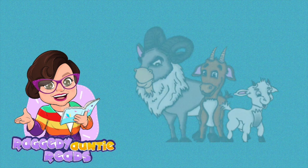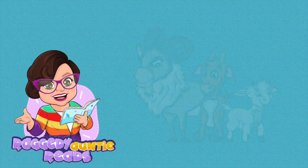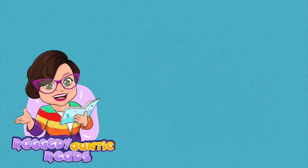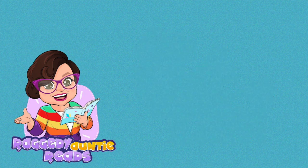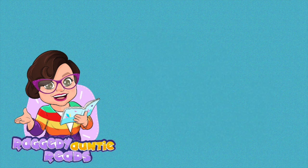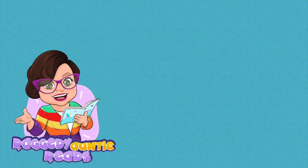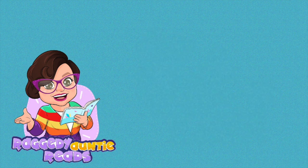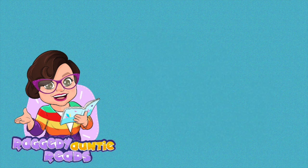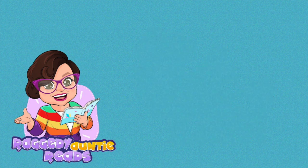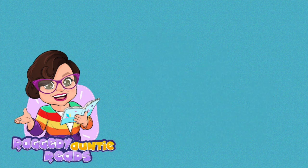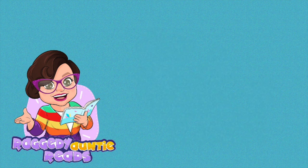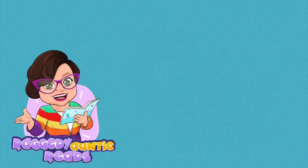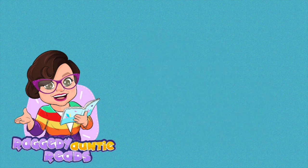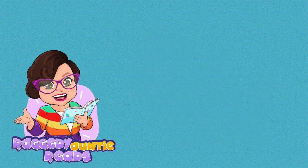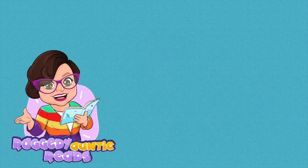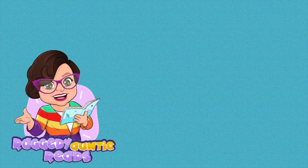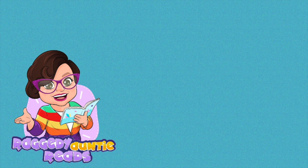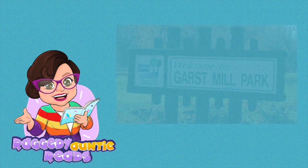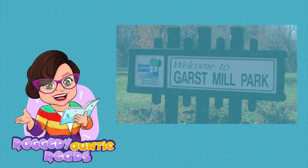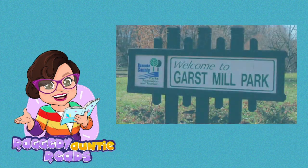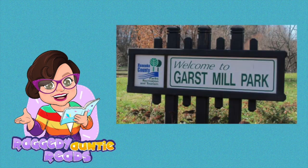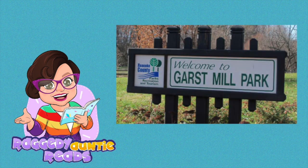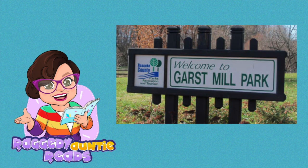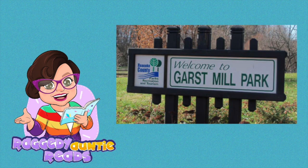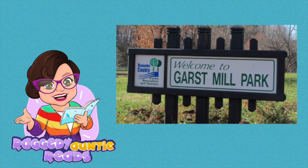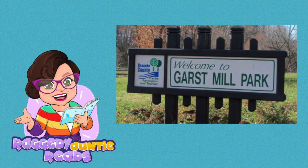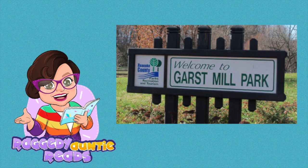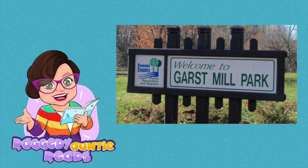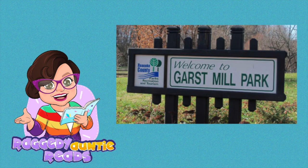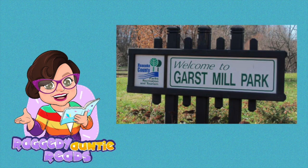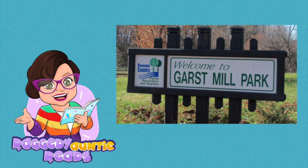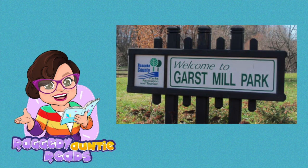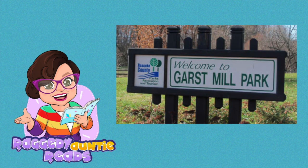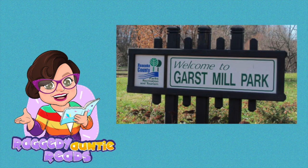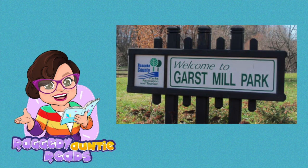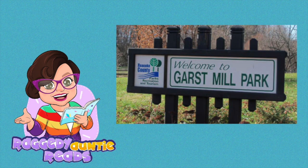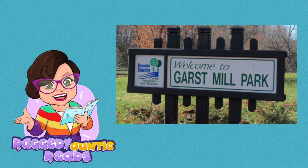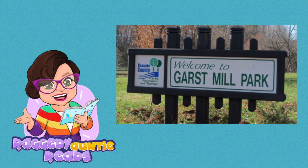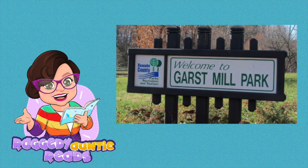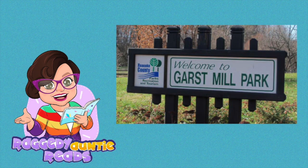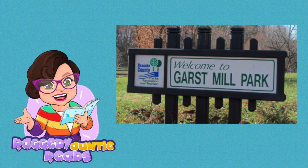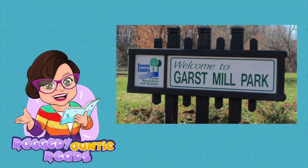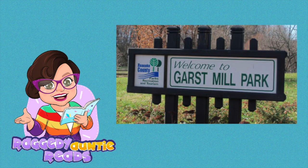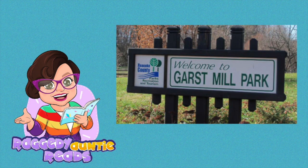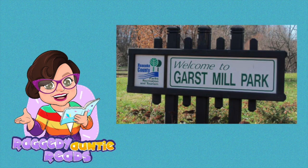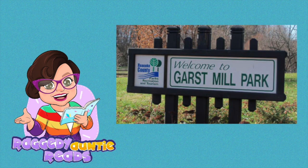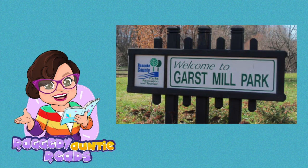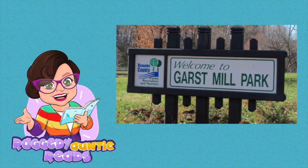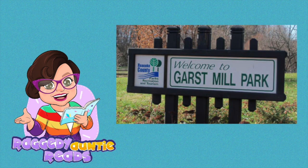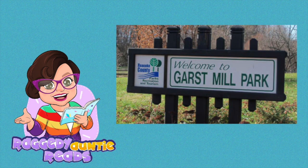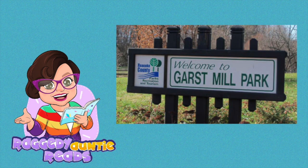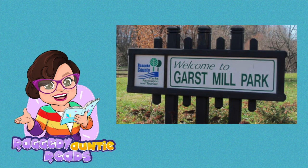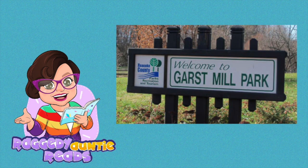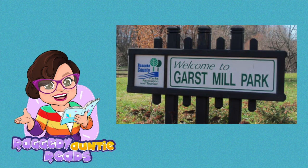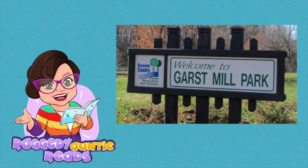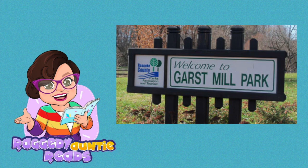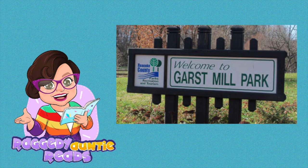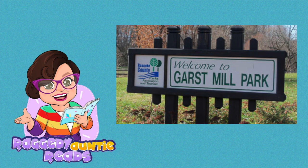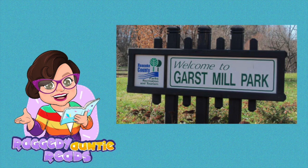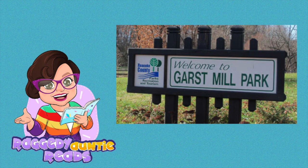reading. Until the day comes we meet again. Stay